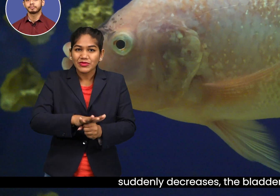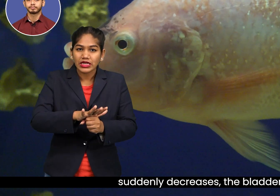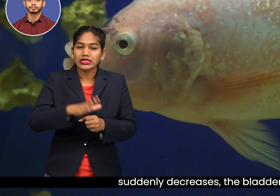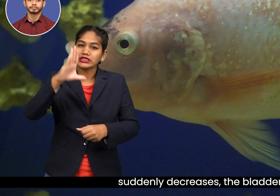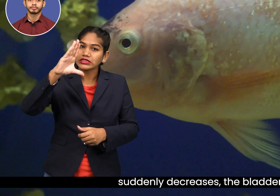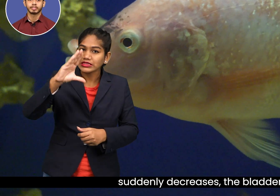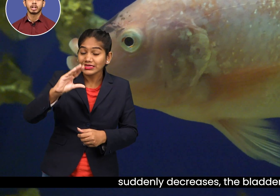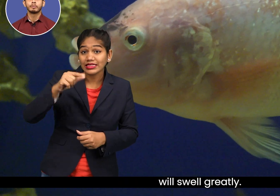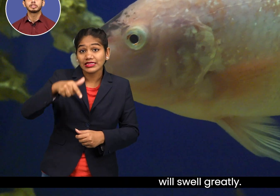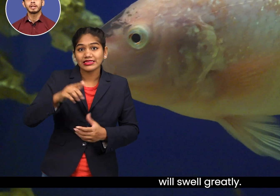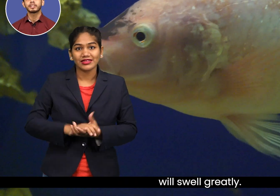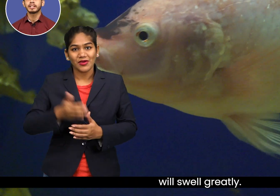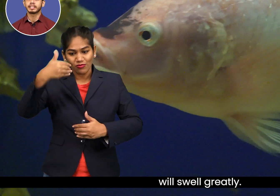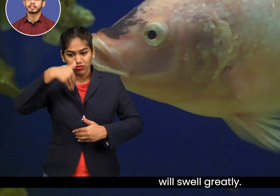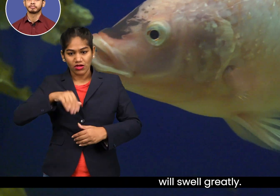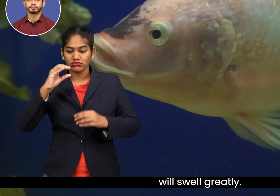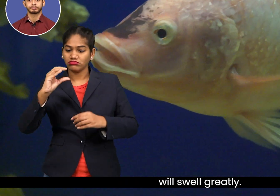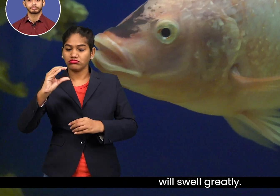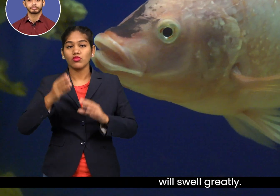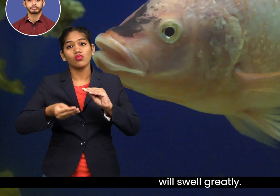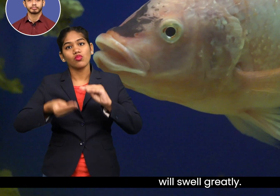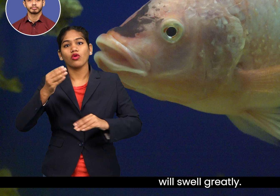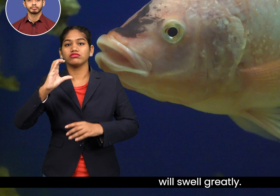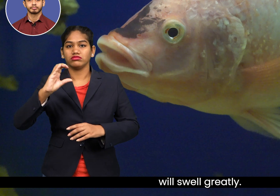bladder will swell greatly.